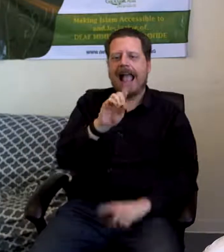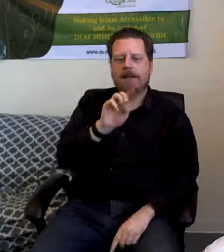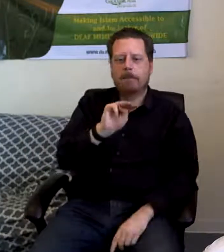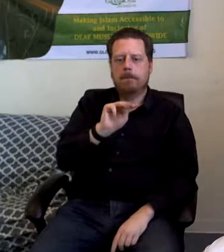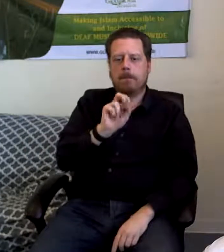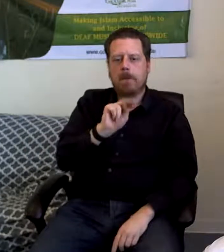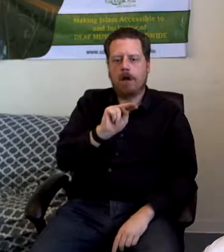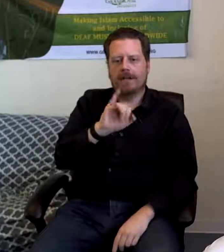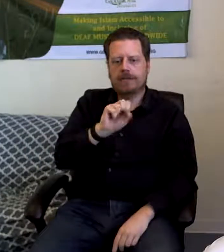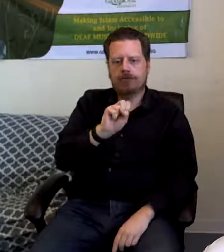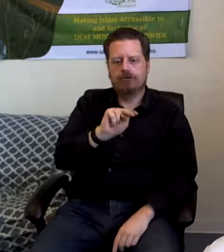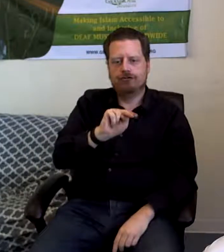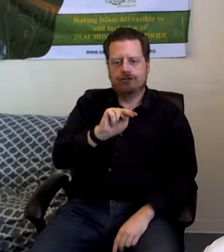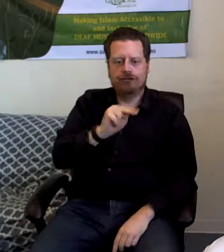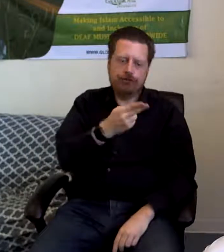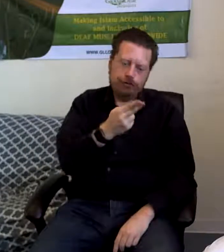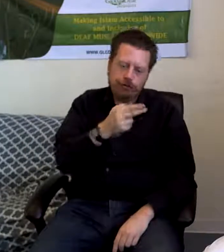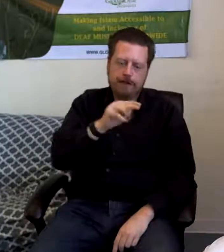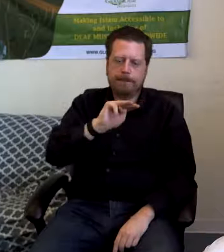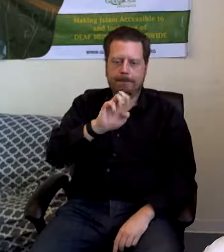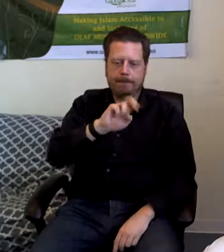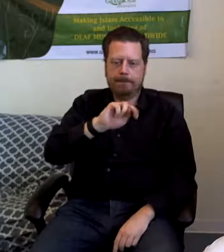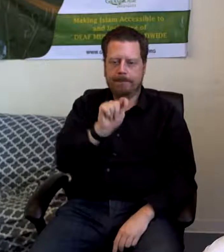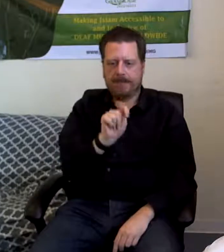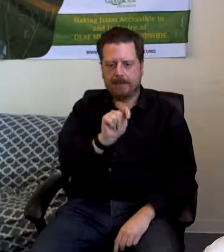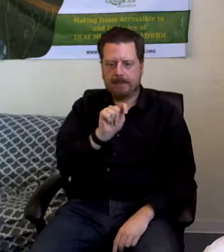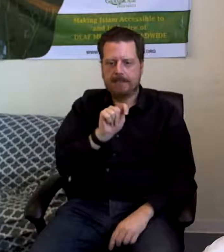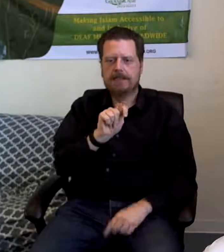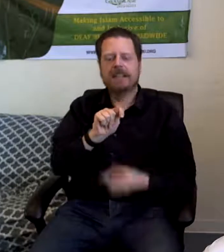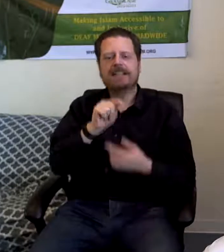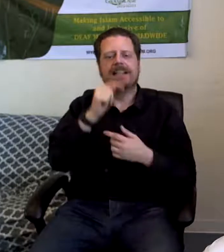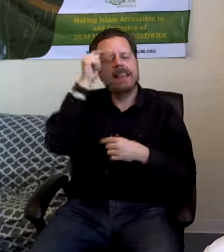of inspiration.